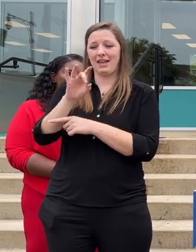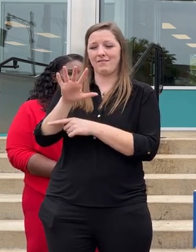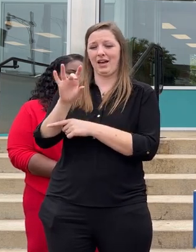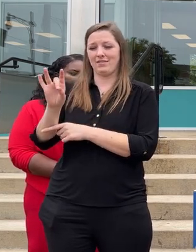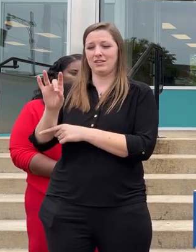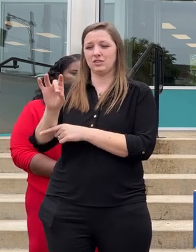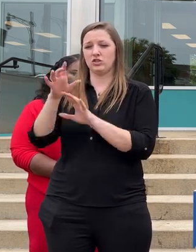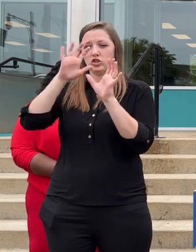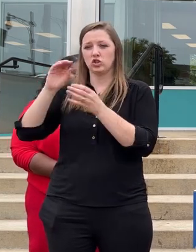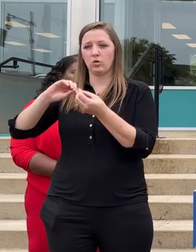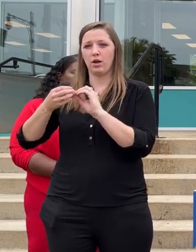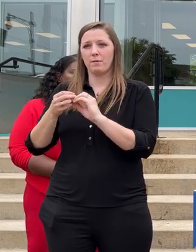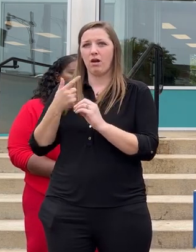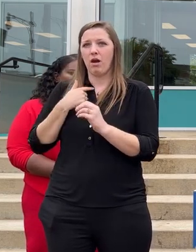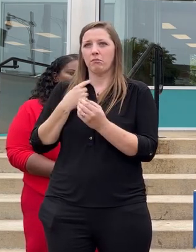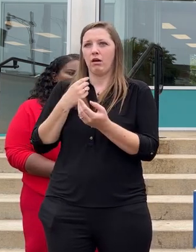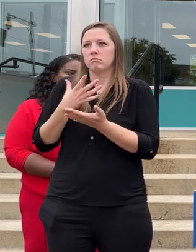run out of my prescriptions